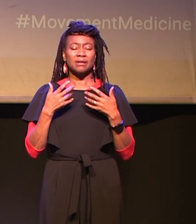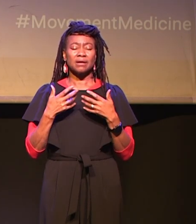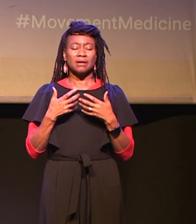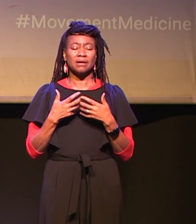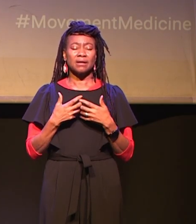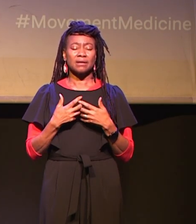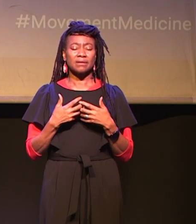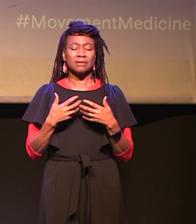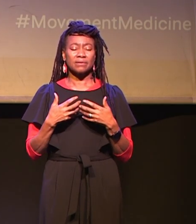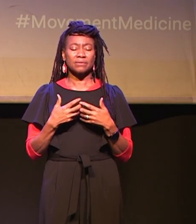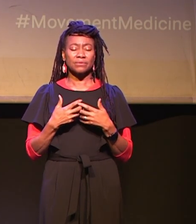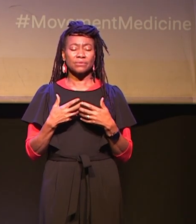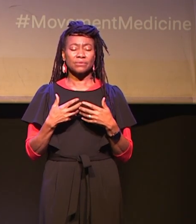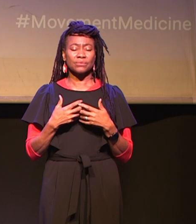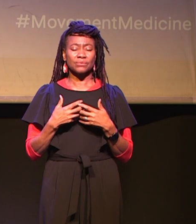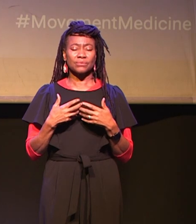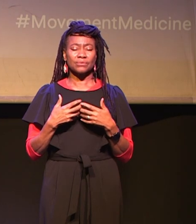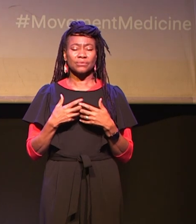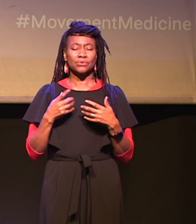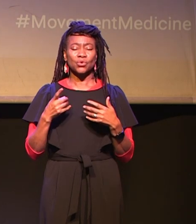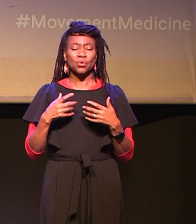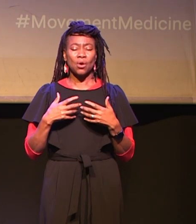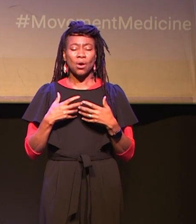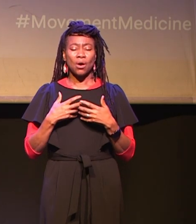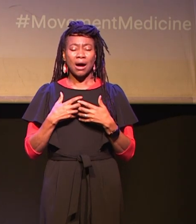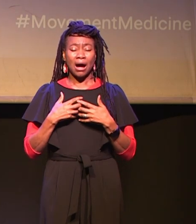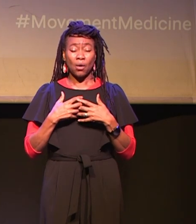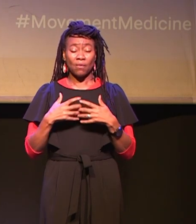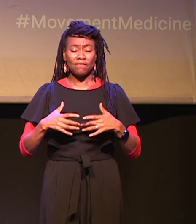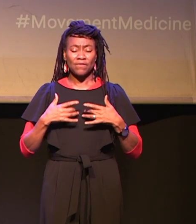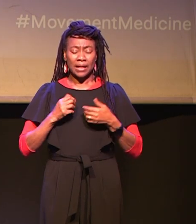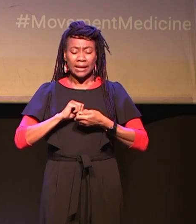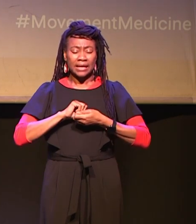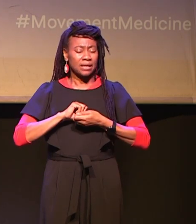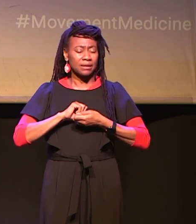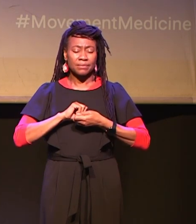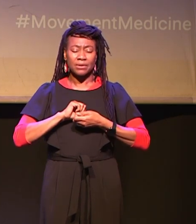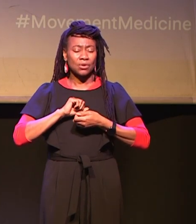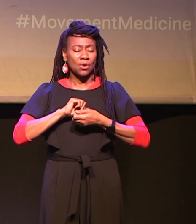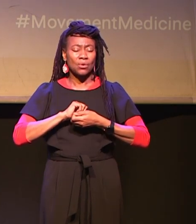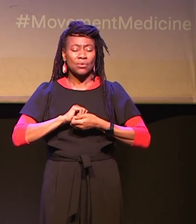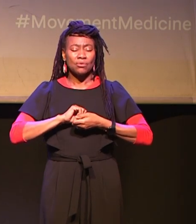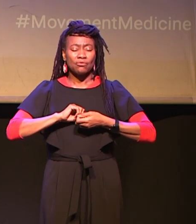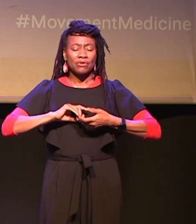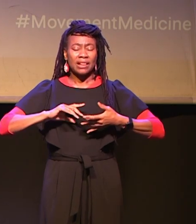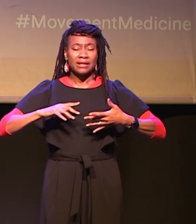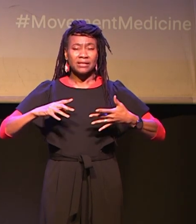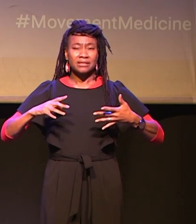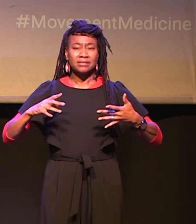And rather than kind of clinging on to a sensation, we can make room for them. So just create some space in your awareness